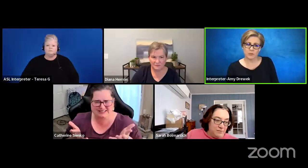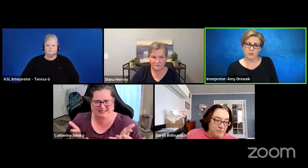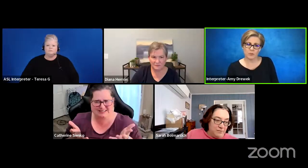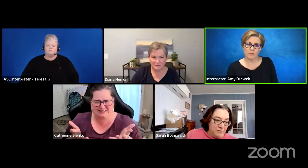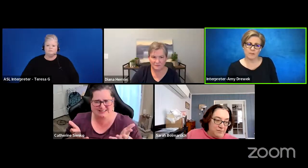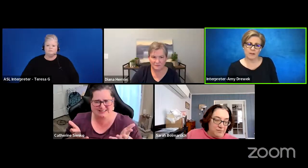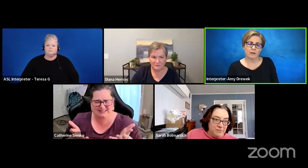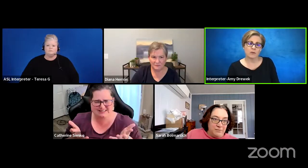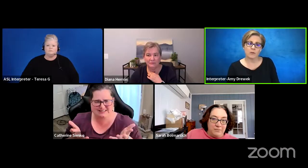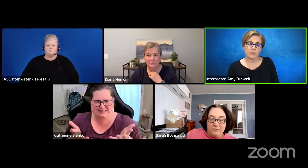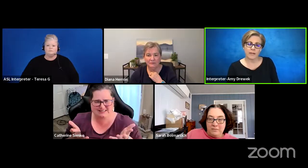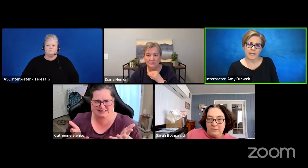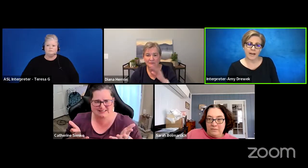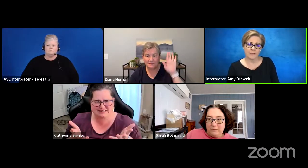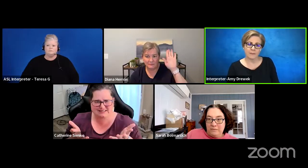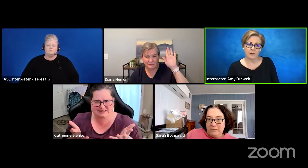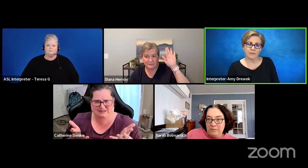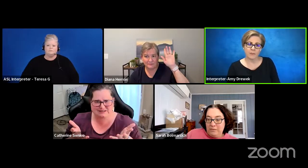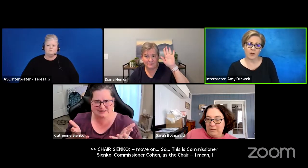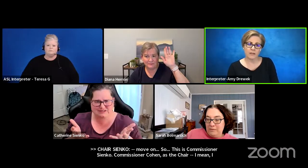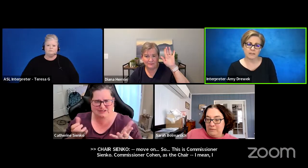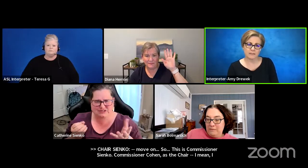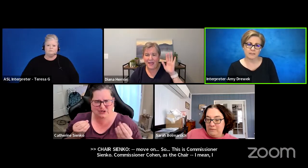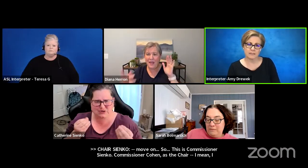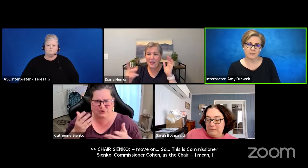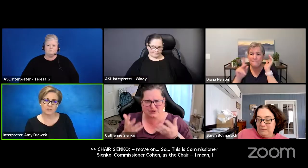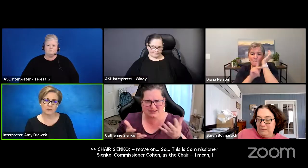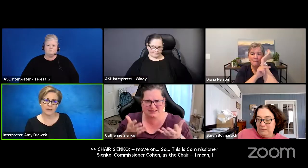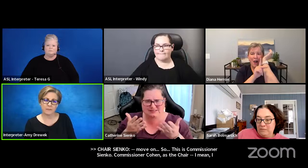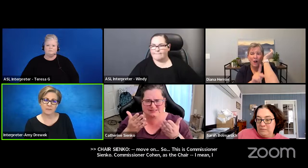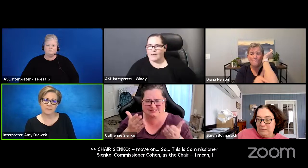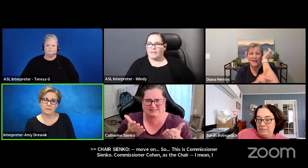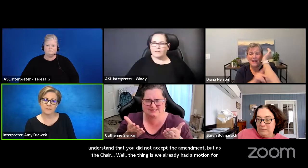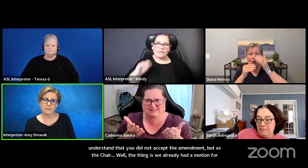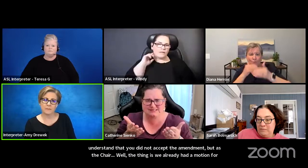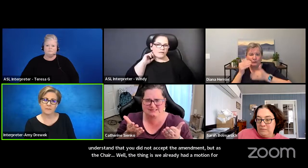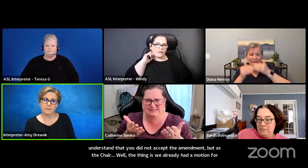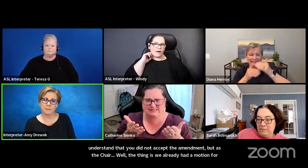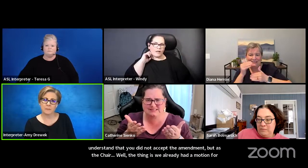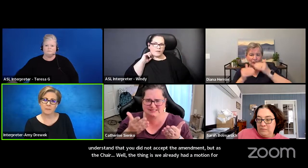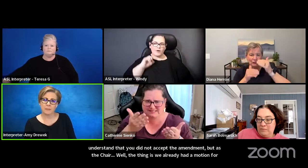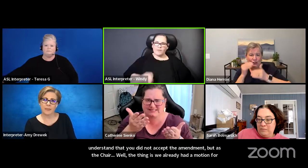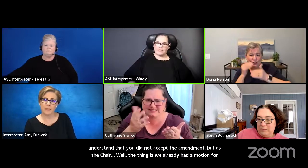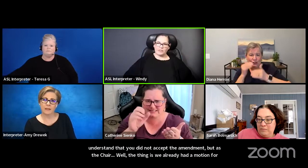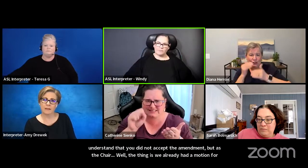we need to, I don't know if we can add in the middle of the process an additional name.